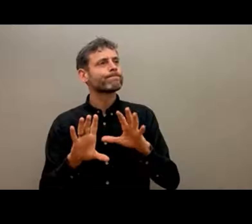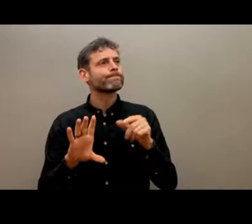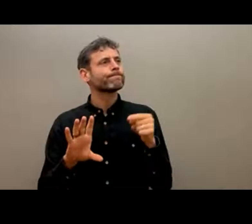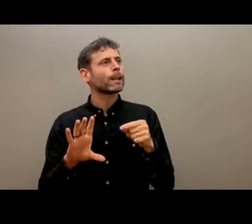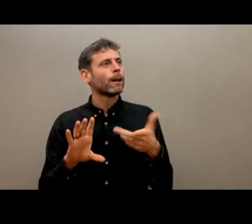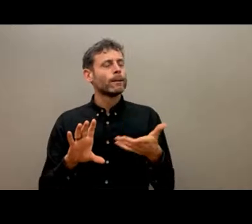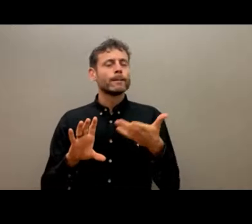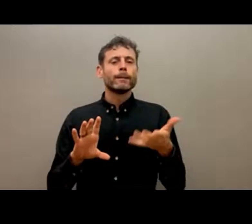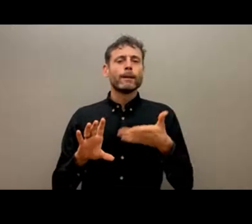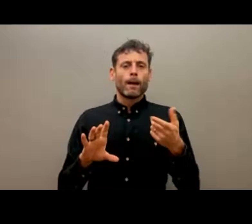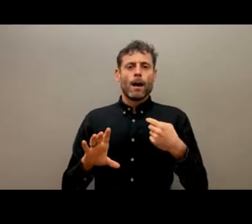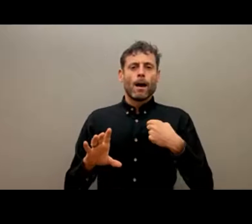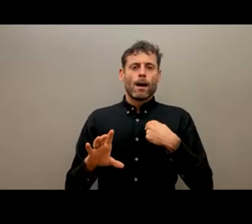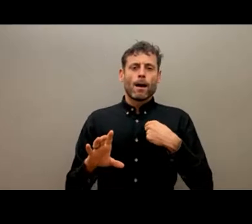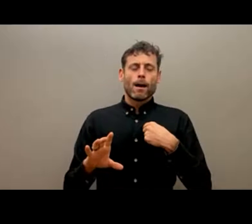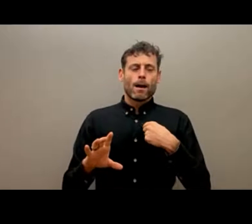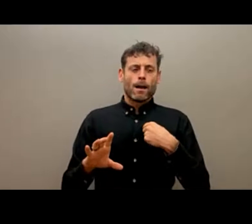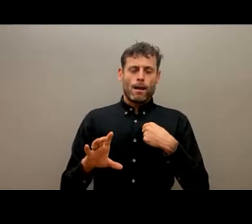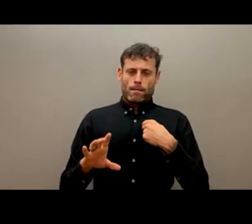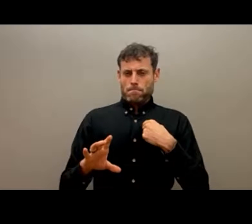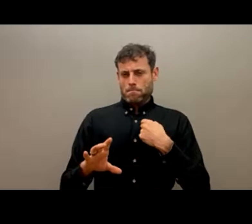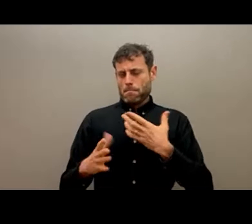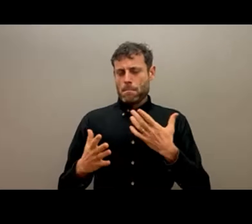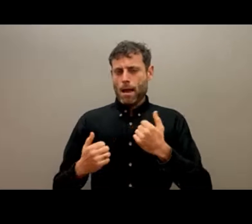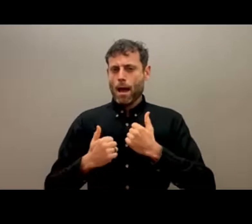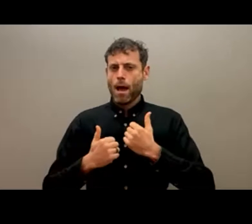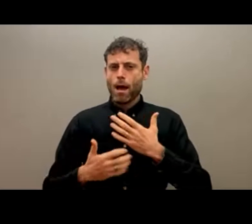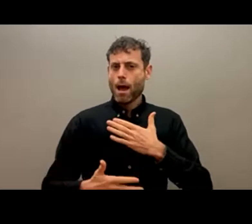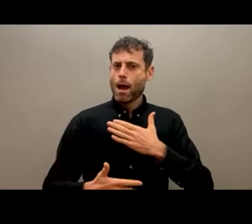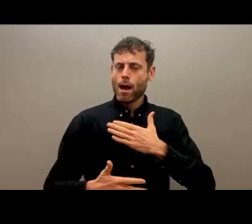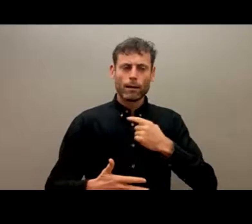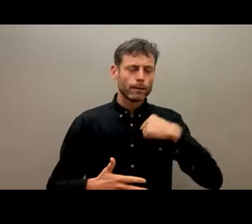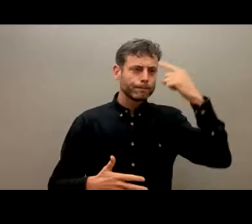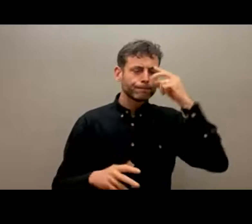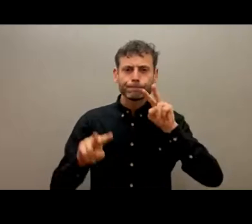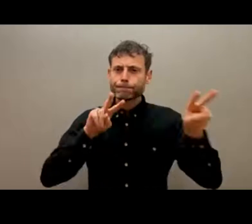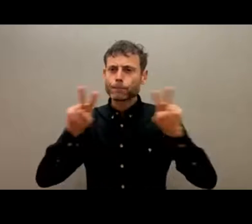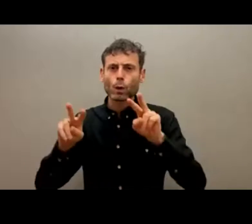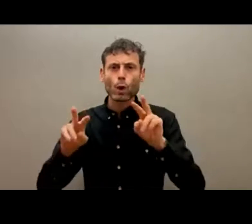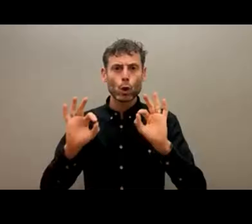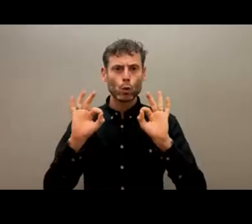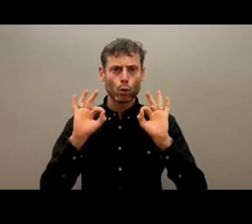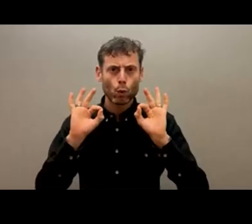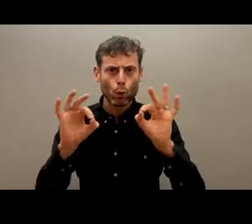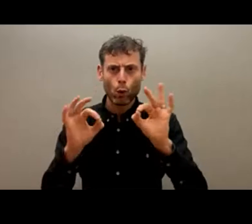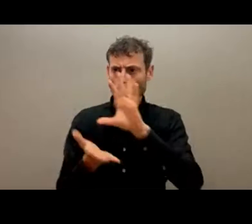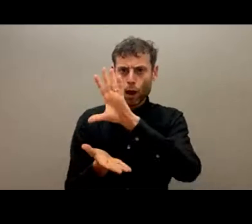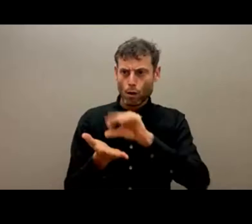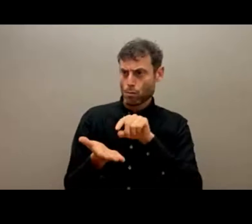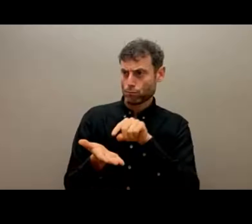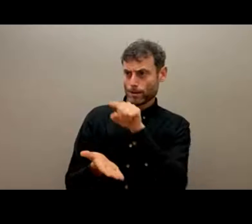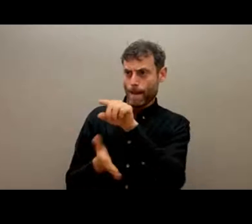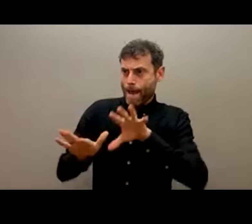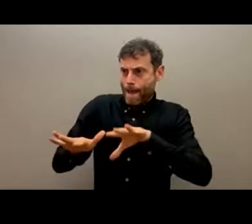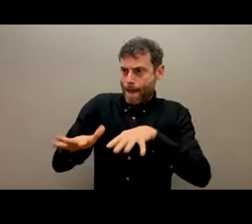yeah, as I've said a bit about kind of what we're doing in terms of supporting good practice in international volunteering. And